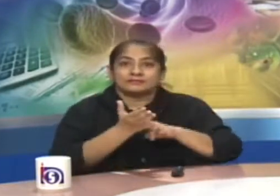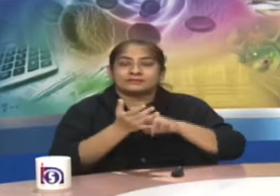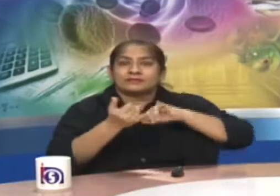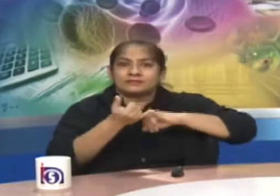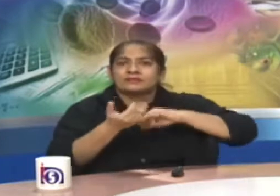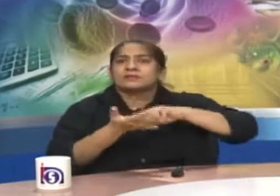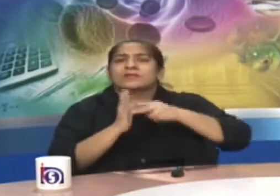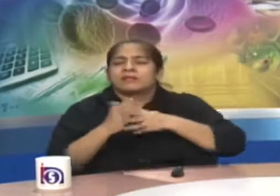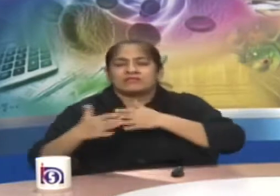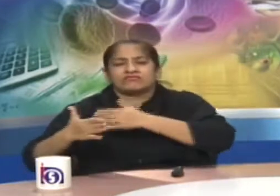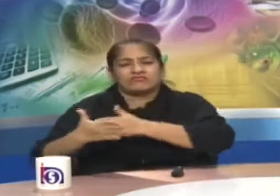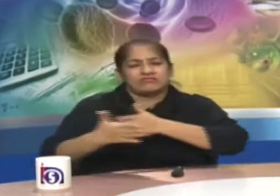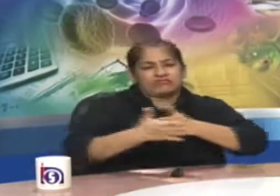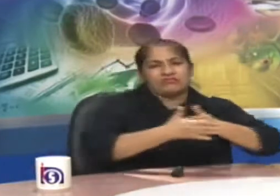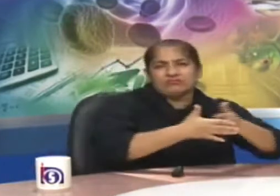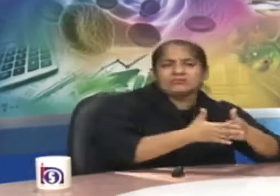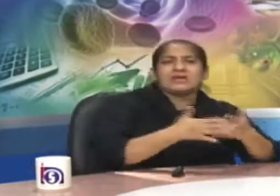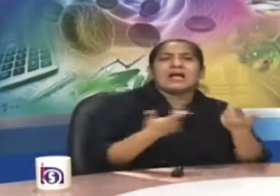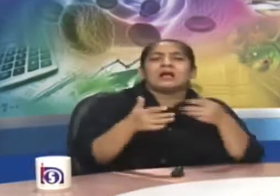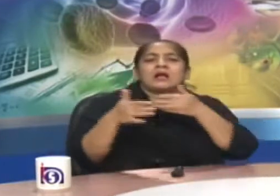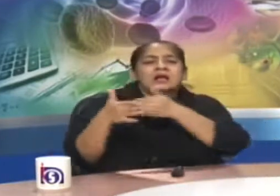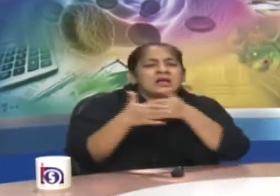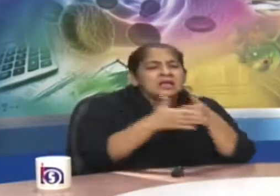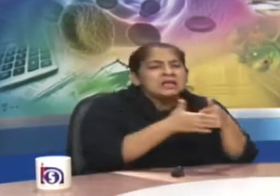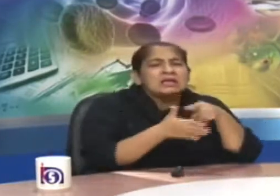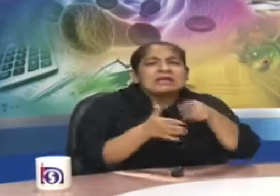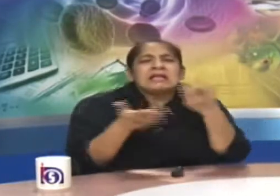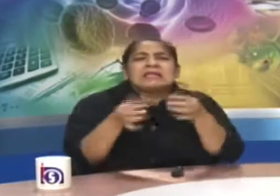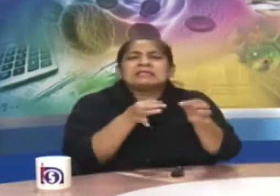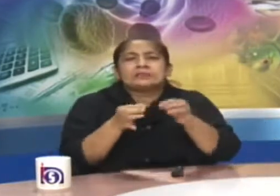limitations, limitations. I'm finger spelling. This is the sign of limitations.